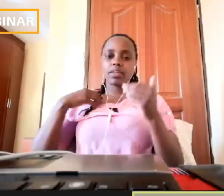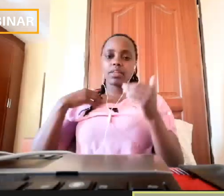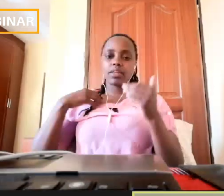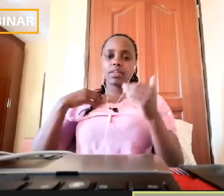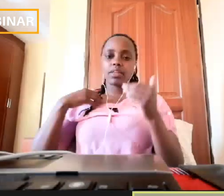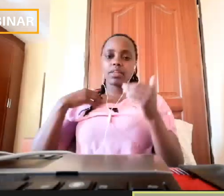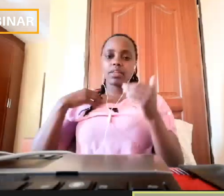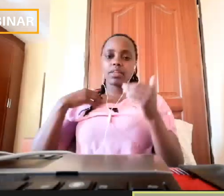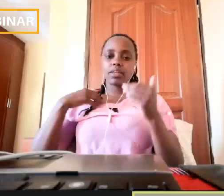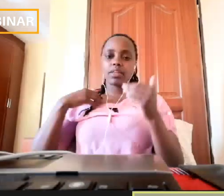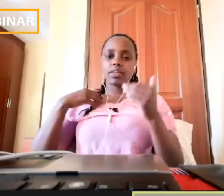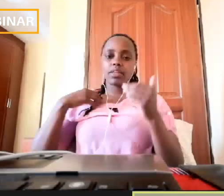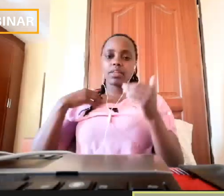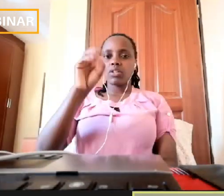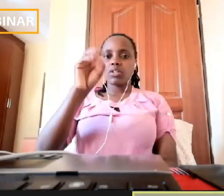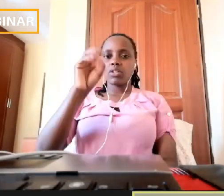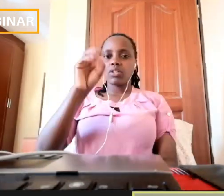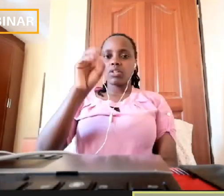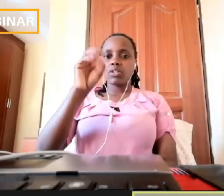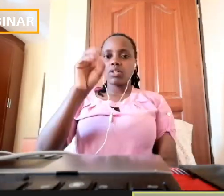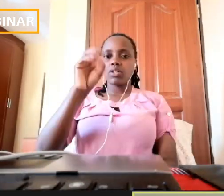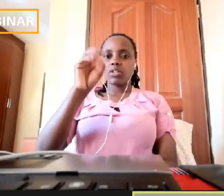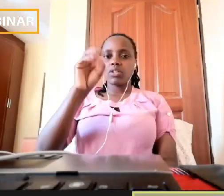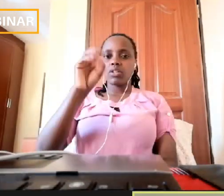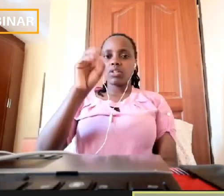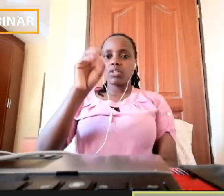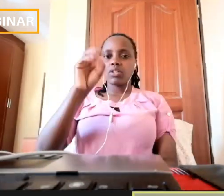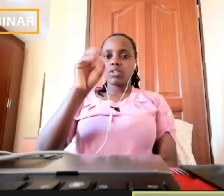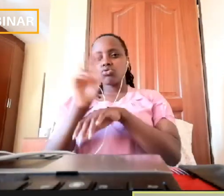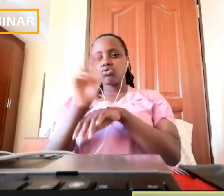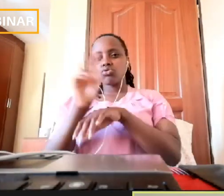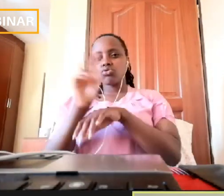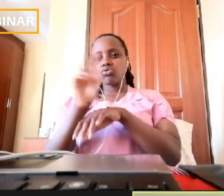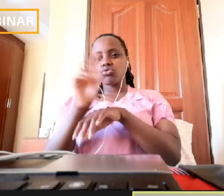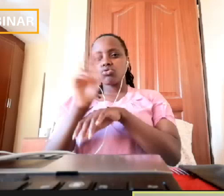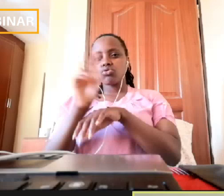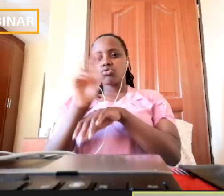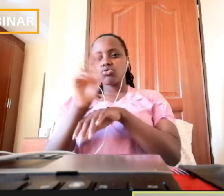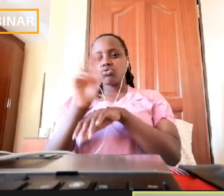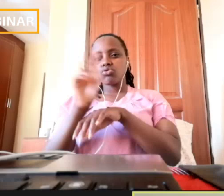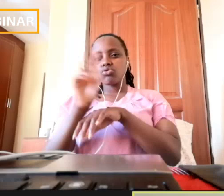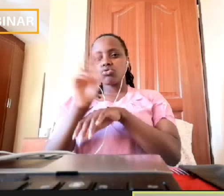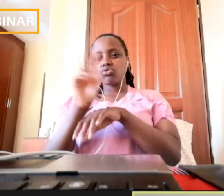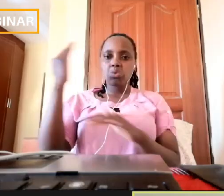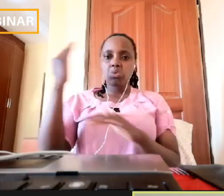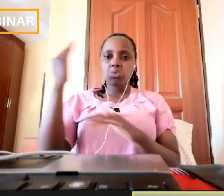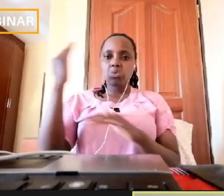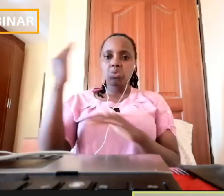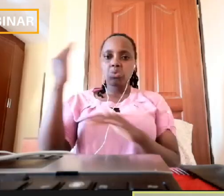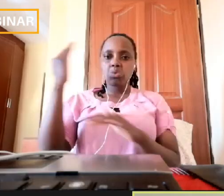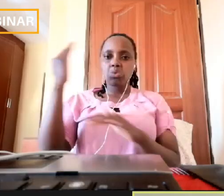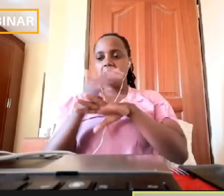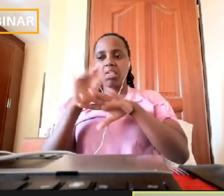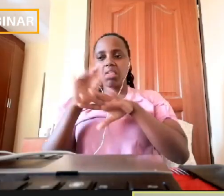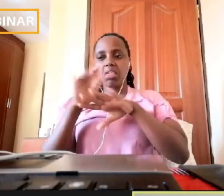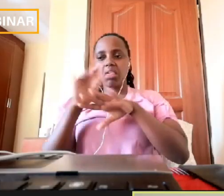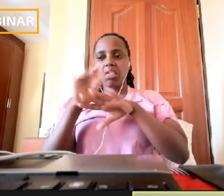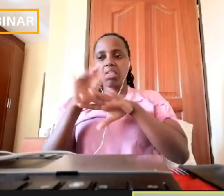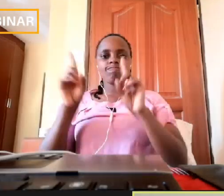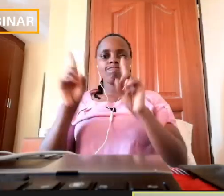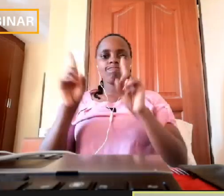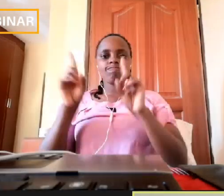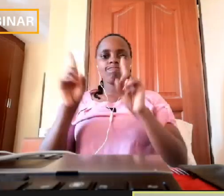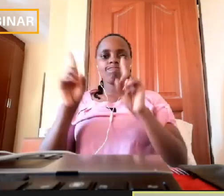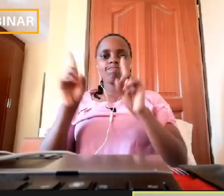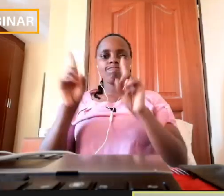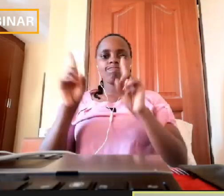for Tense. I think you've saved us a minute or two, and your presentation has been straight to the point. And we are going to, I've taken